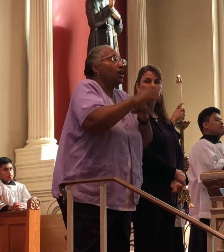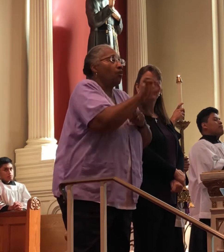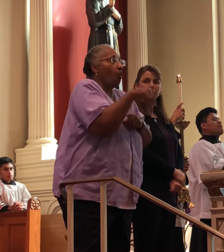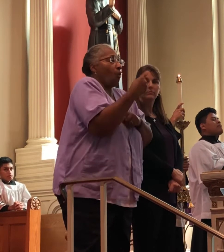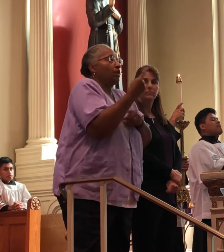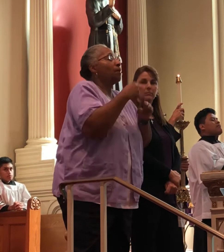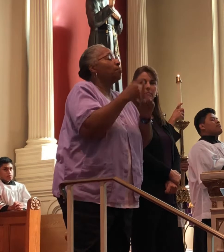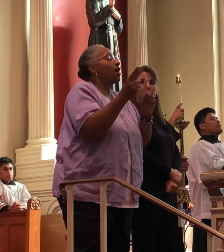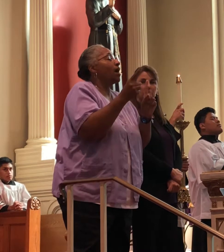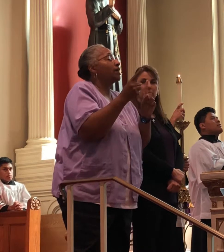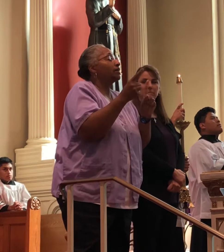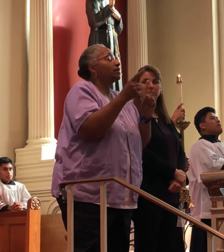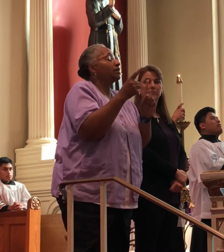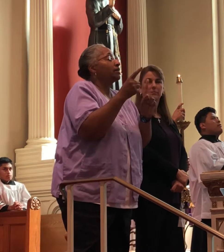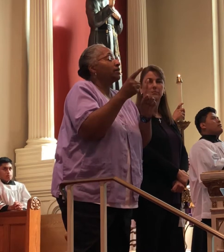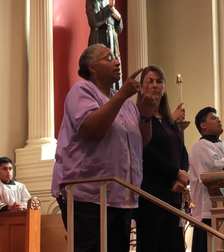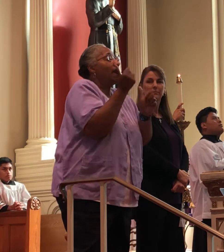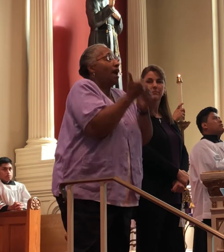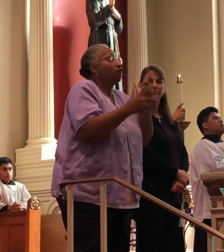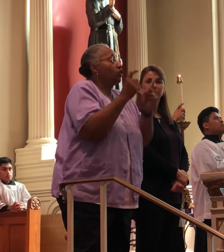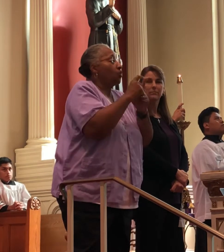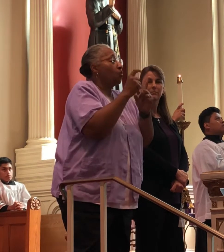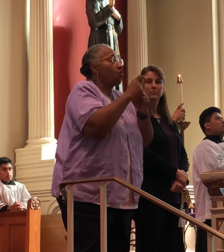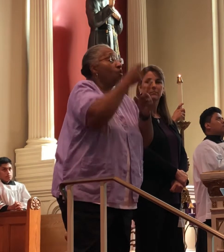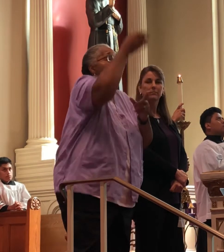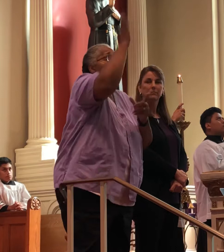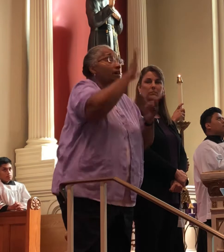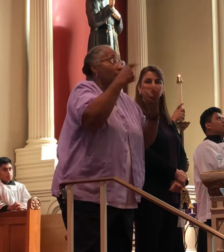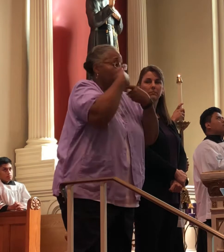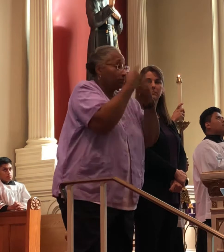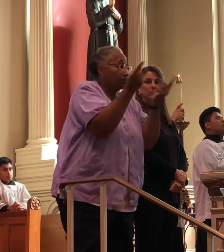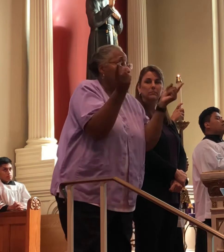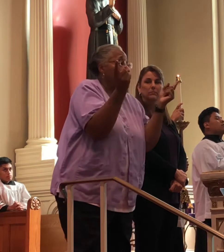word that comes forth from the mouth of God."